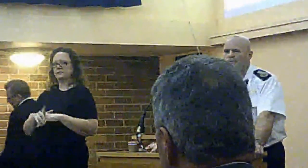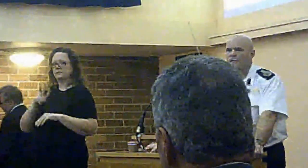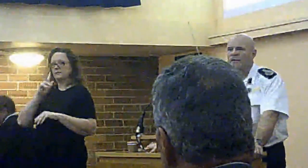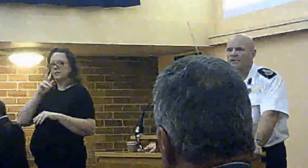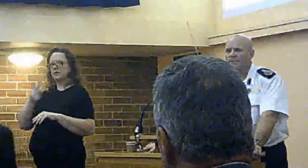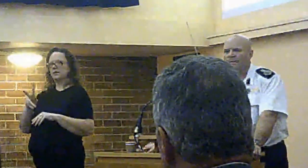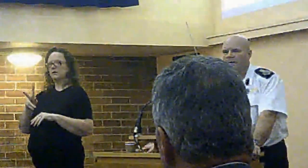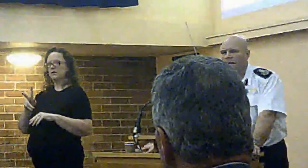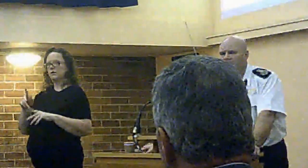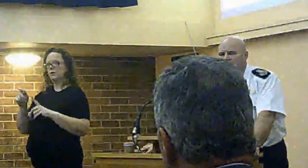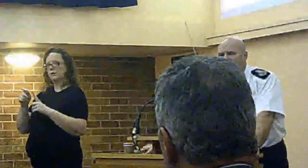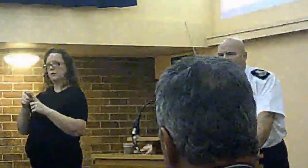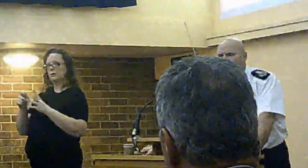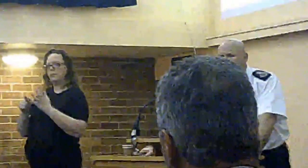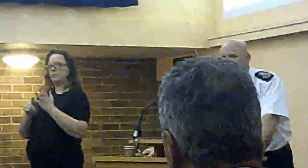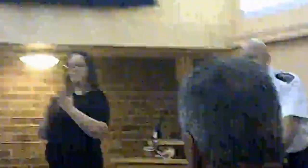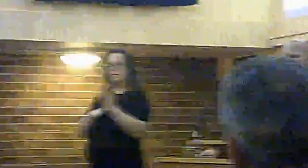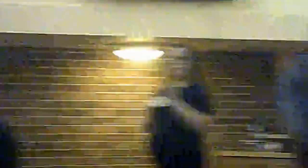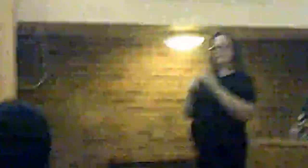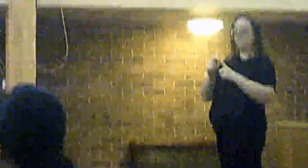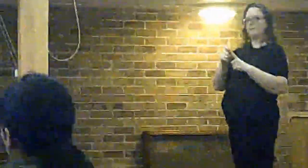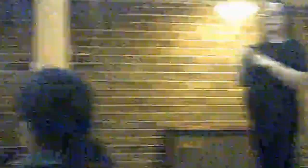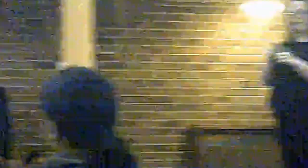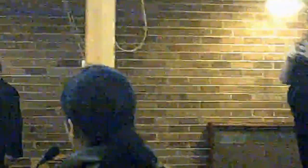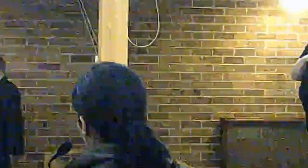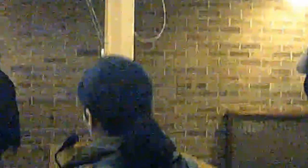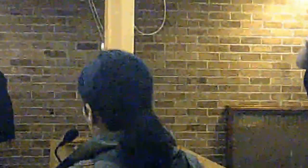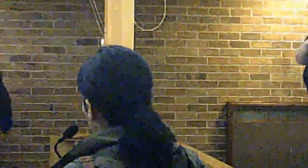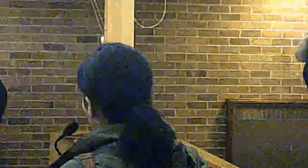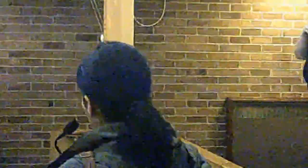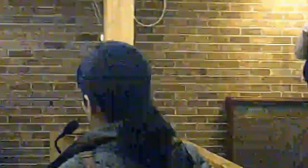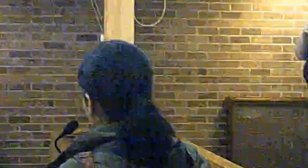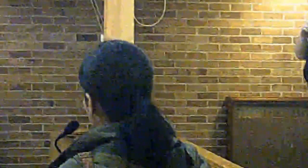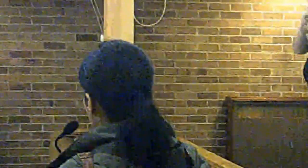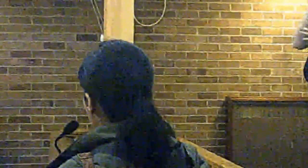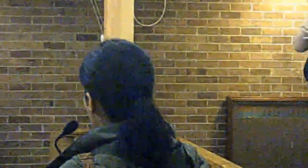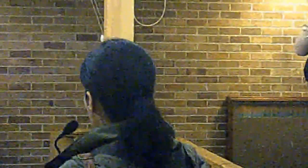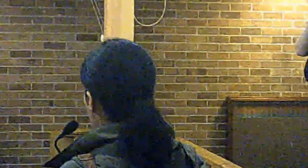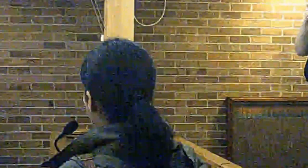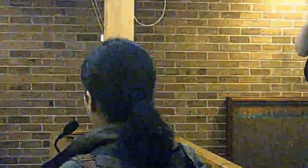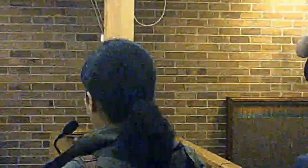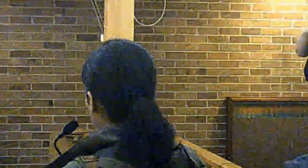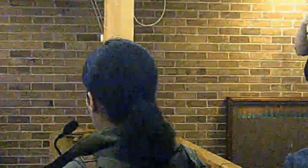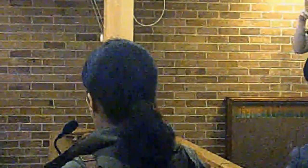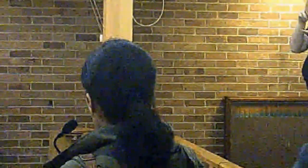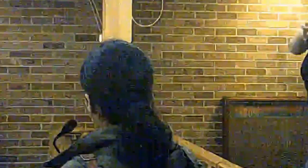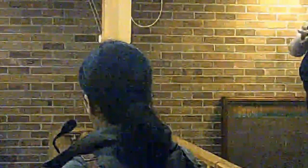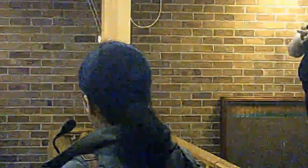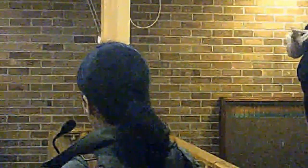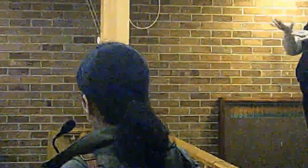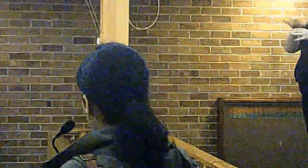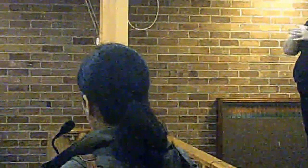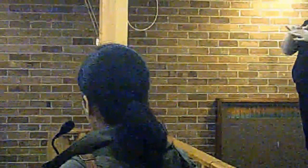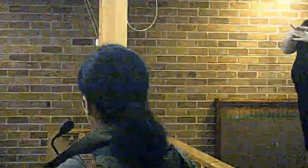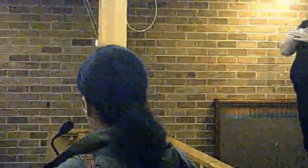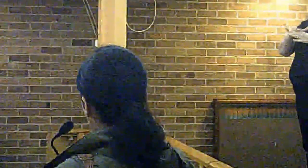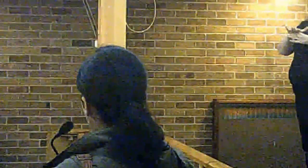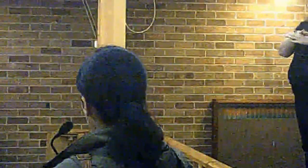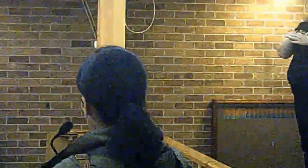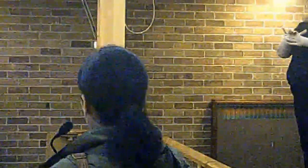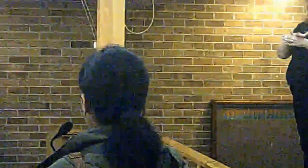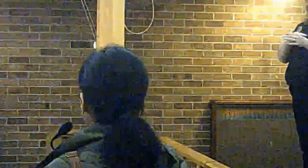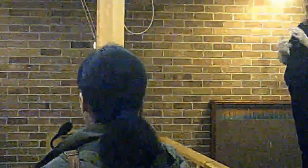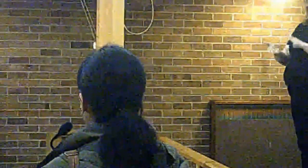On Punt Lane instead. On Punt Lane, the old RAF has stayed. Further behind, there needs to be plain fields where it's the